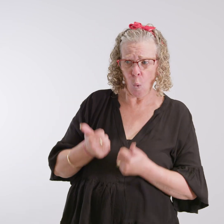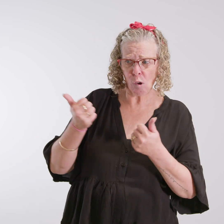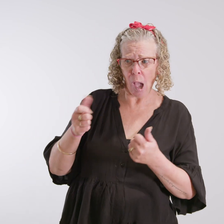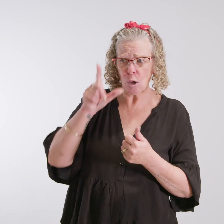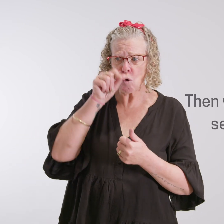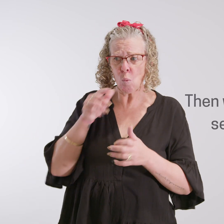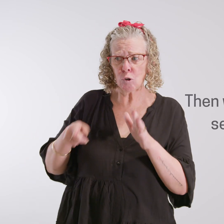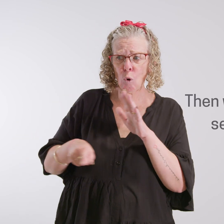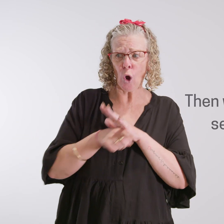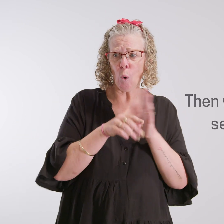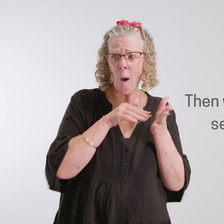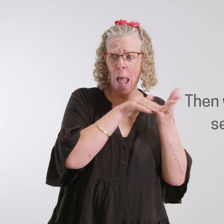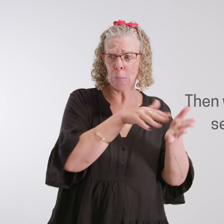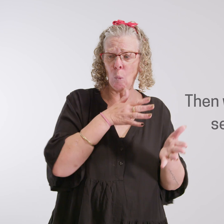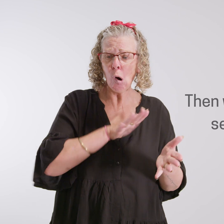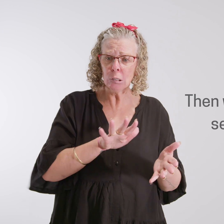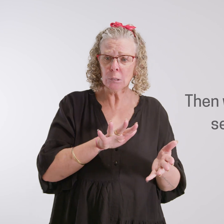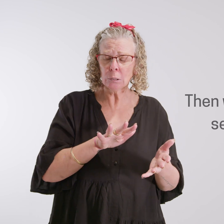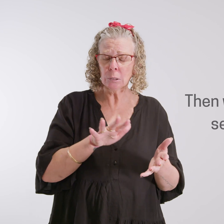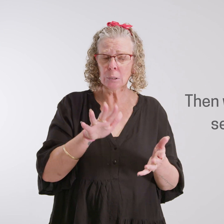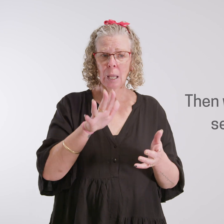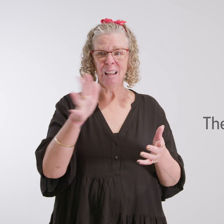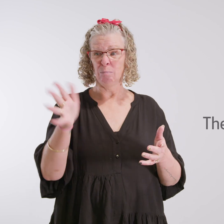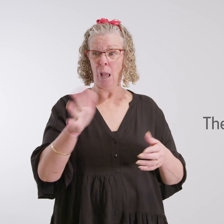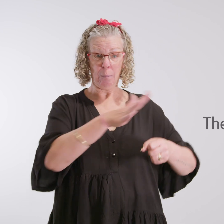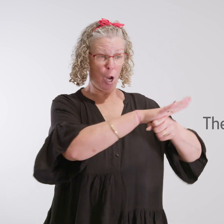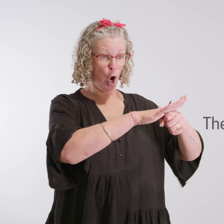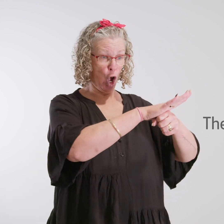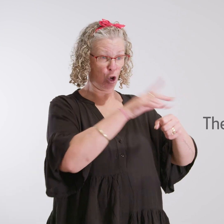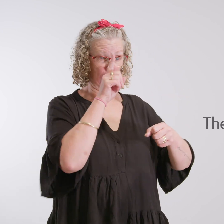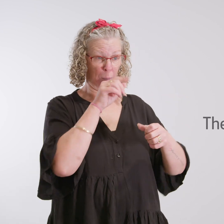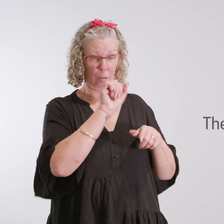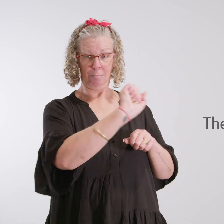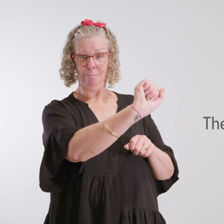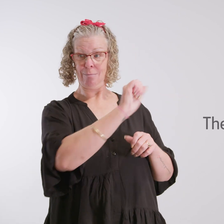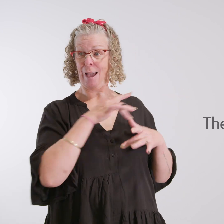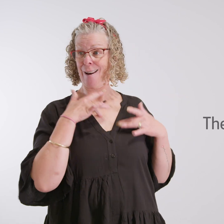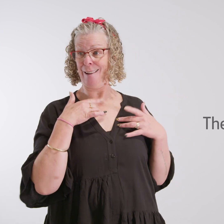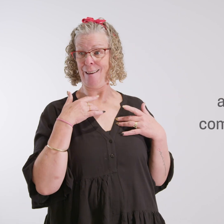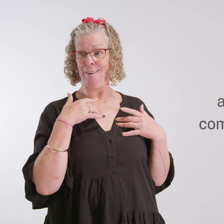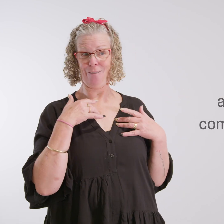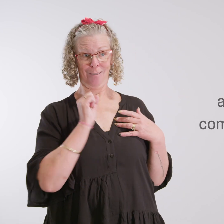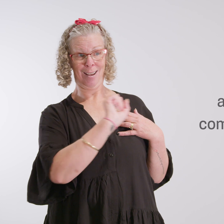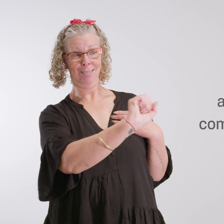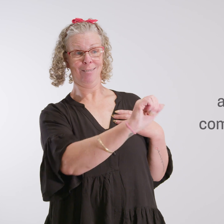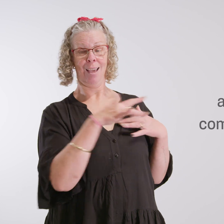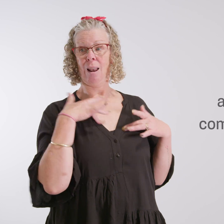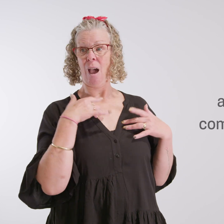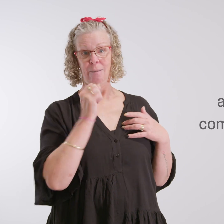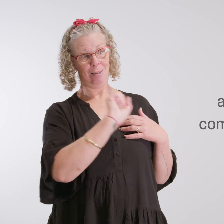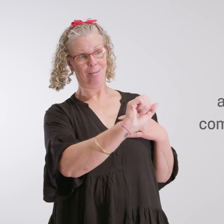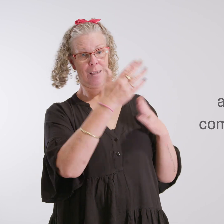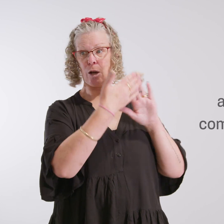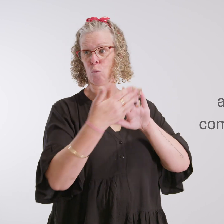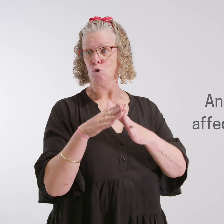go? Then with local emergency service volunteers, they live there. They live it, breathe it, and they're in the community they